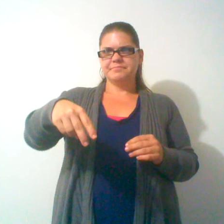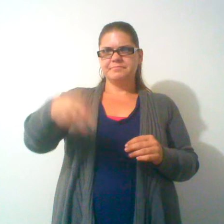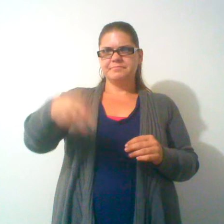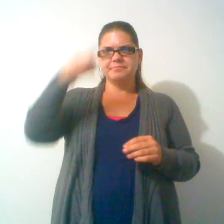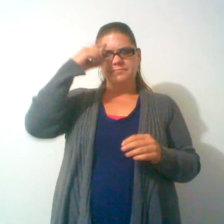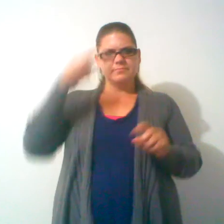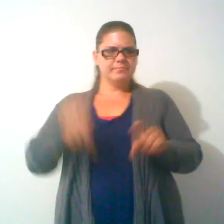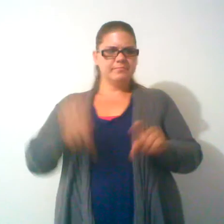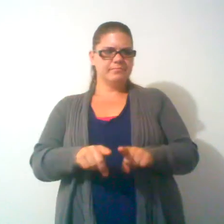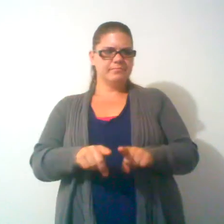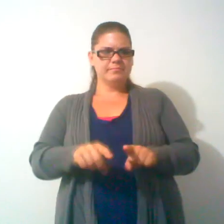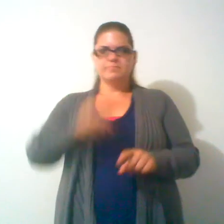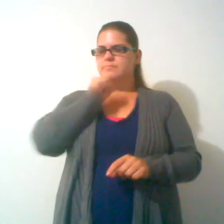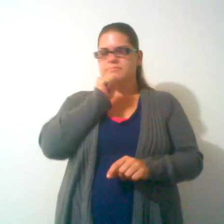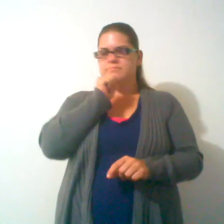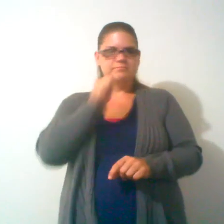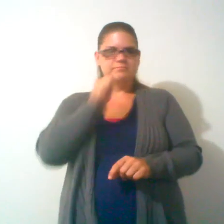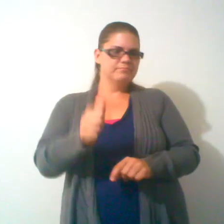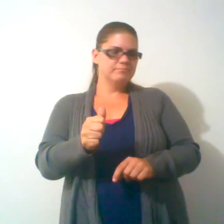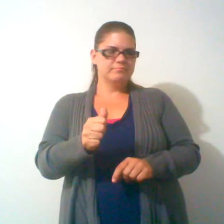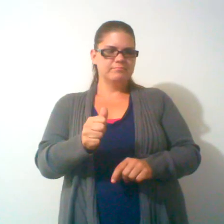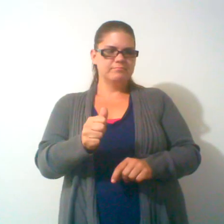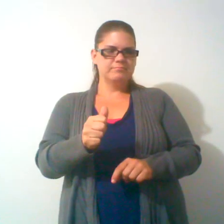exactly where we were.